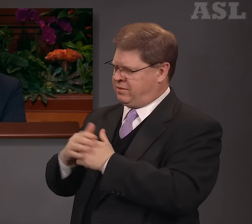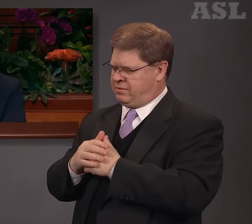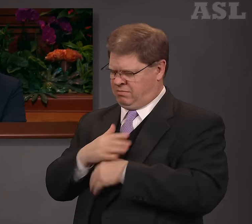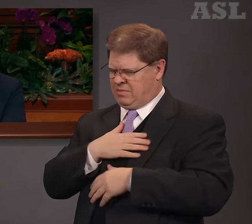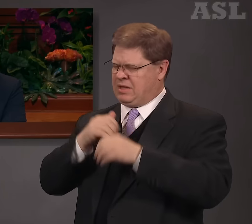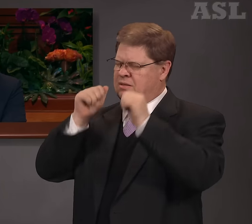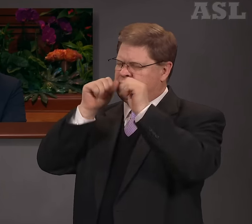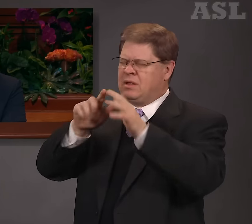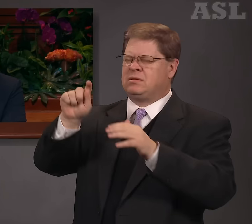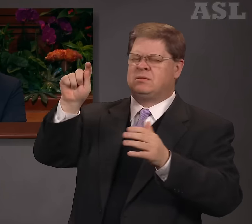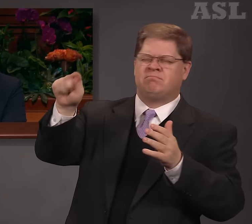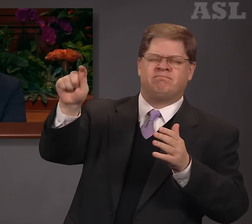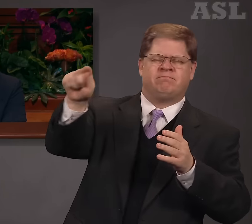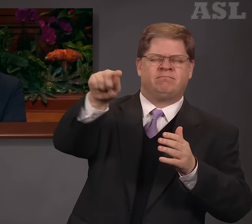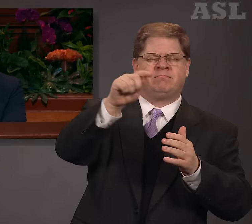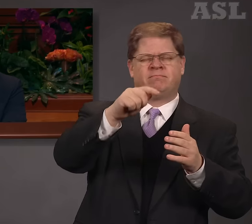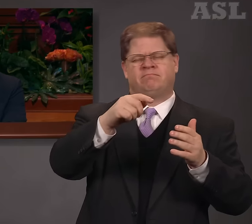bless them.